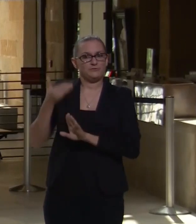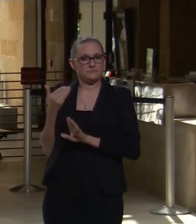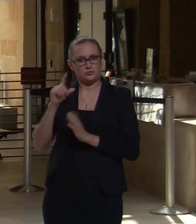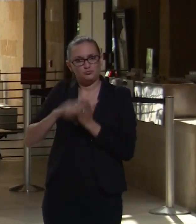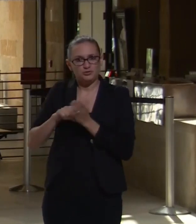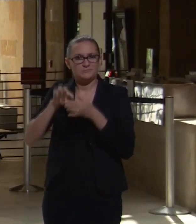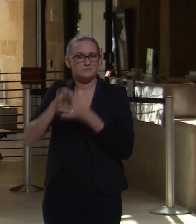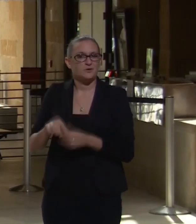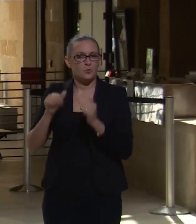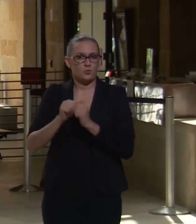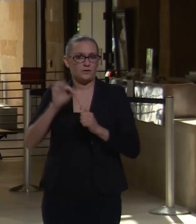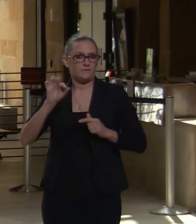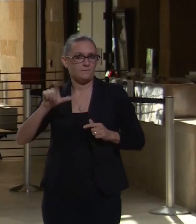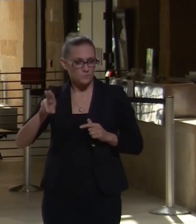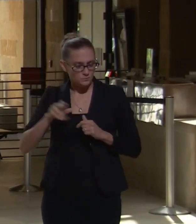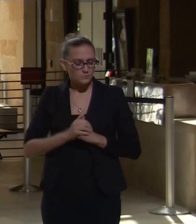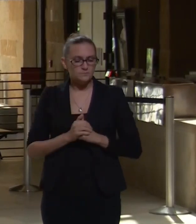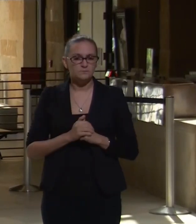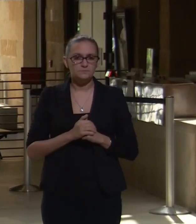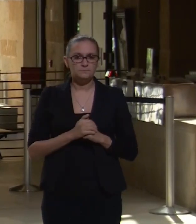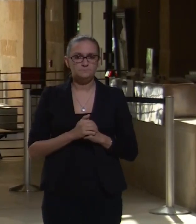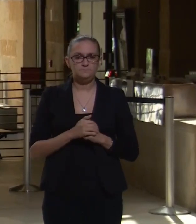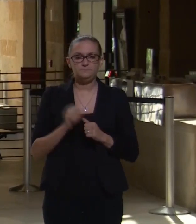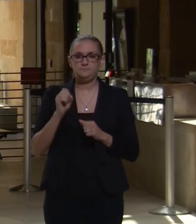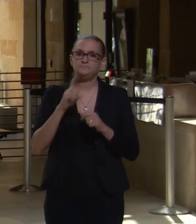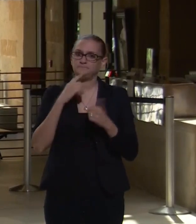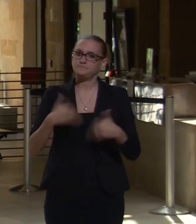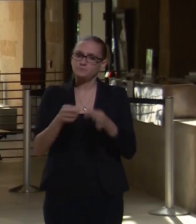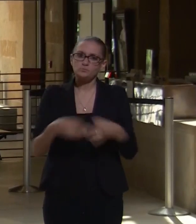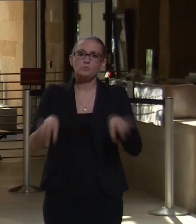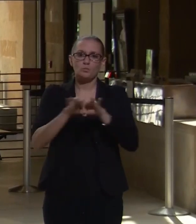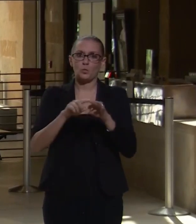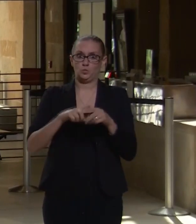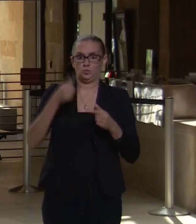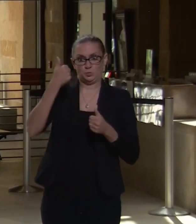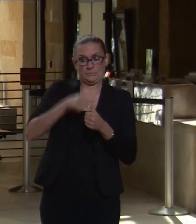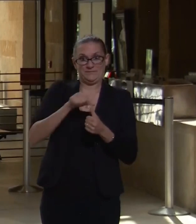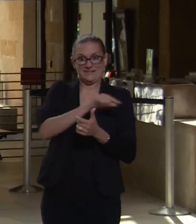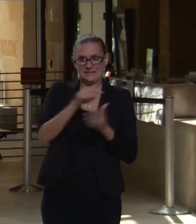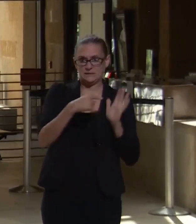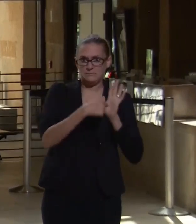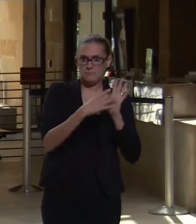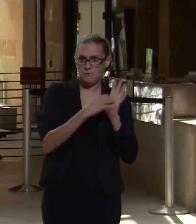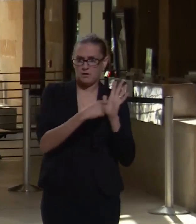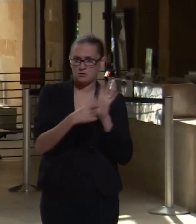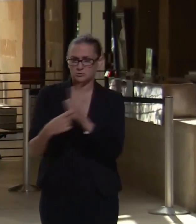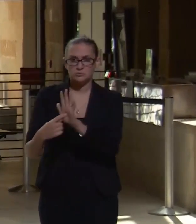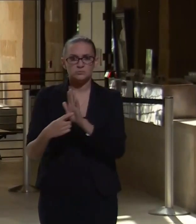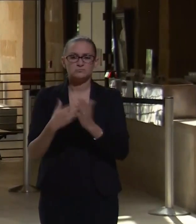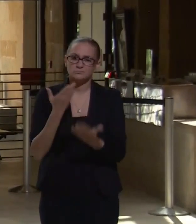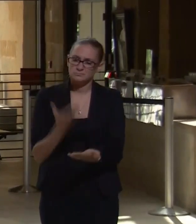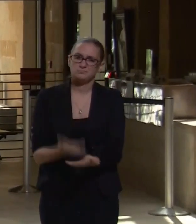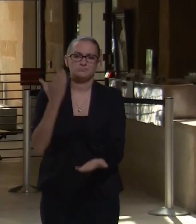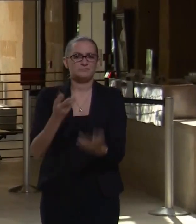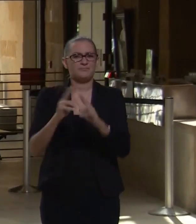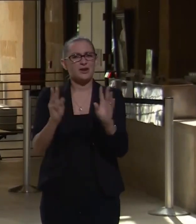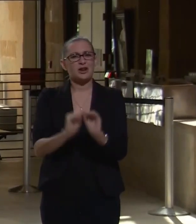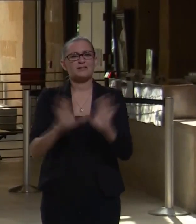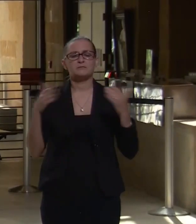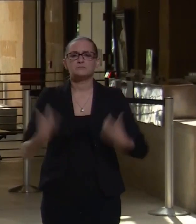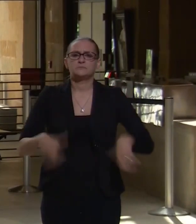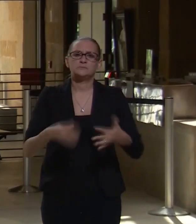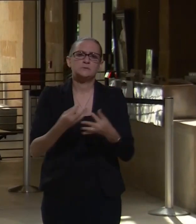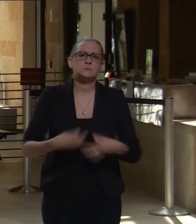to influenza. So it's important to remember that these models show very clearly the